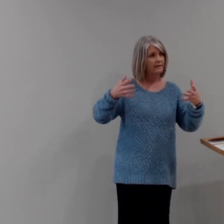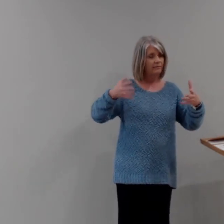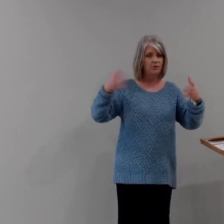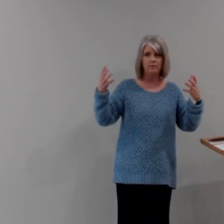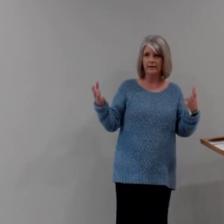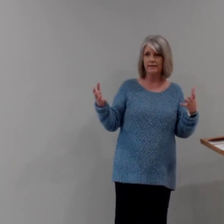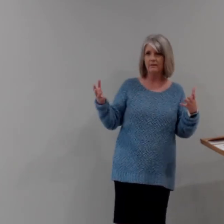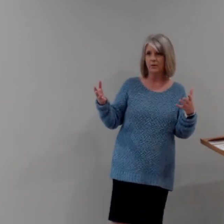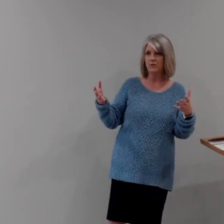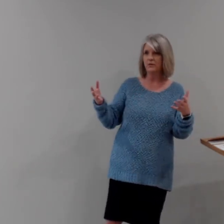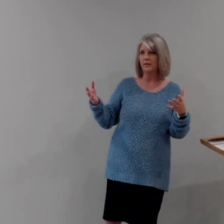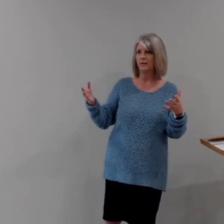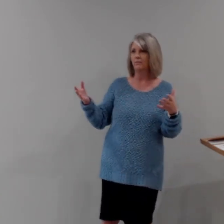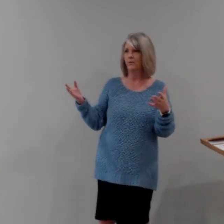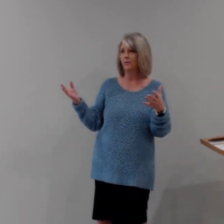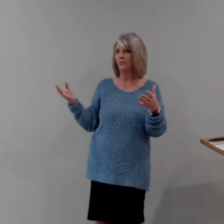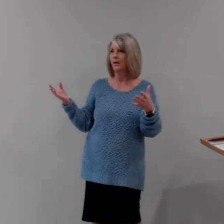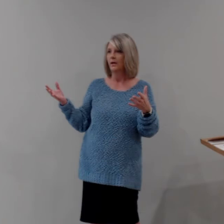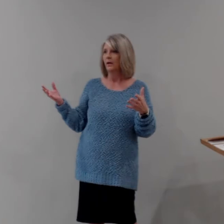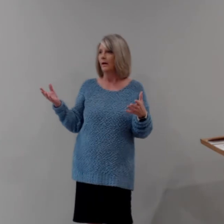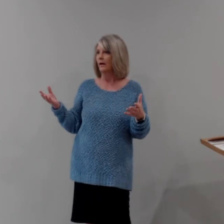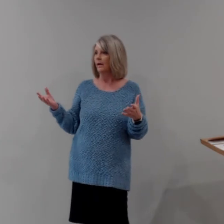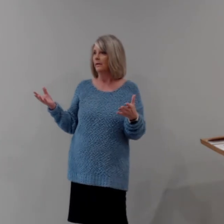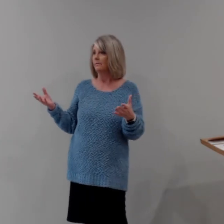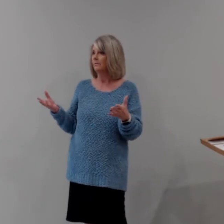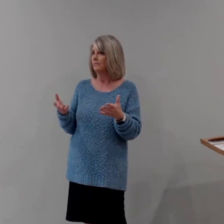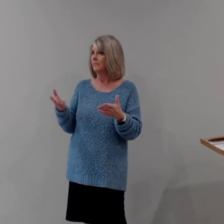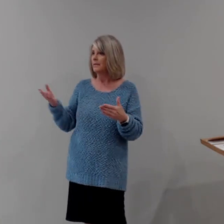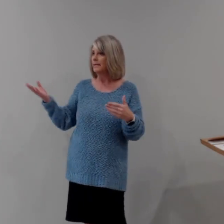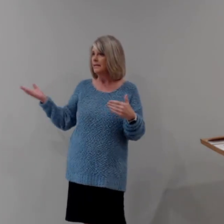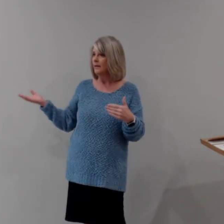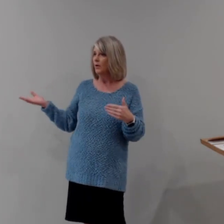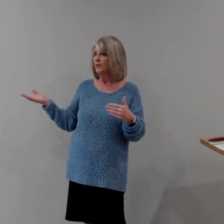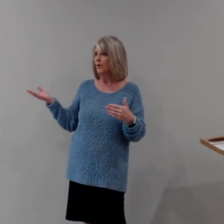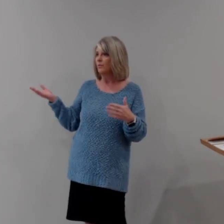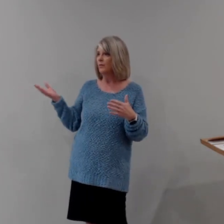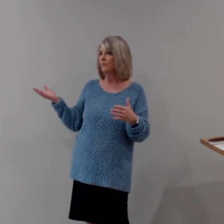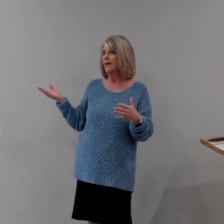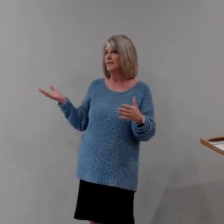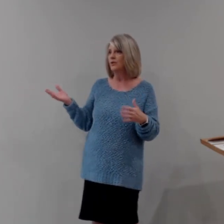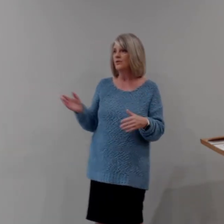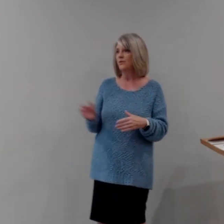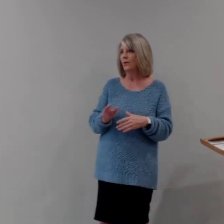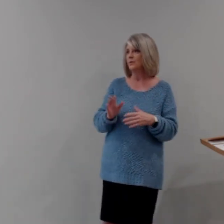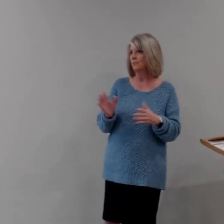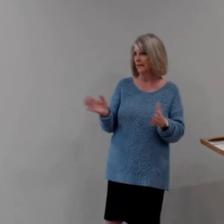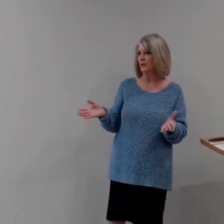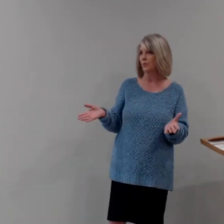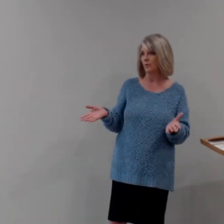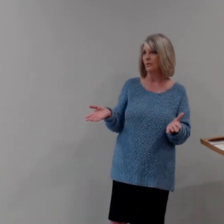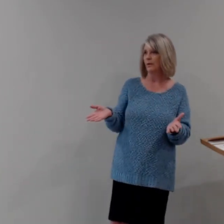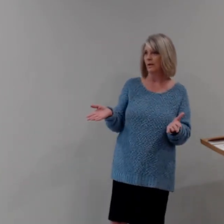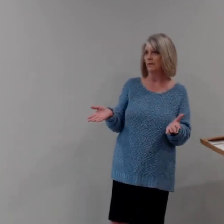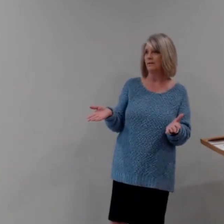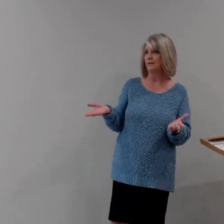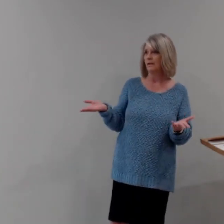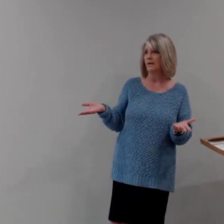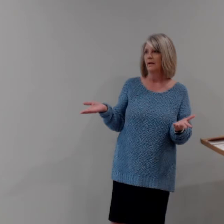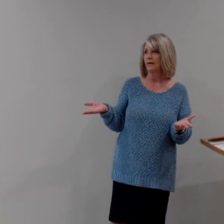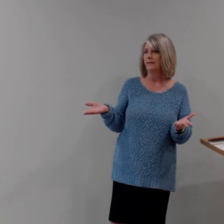you meet a deaf person, if you see someone, don't be afraid to just go speak to them because they